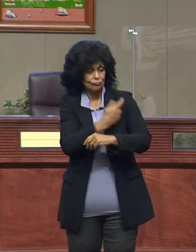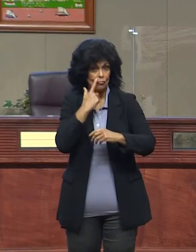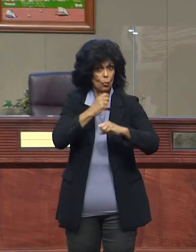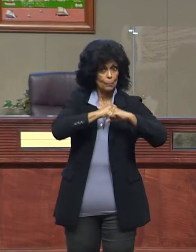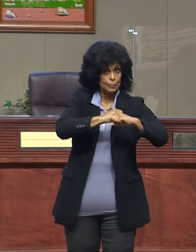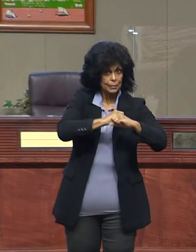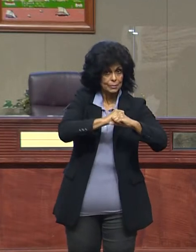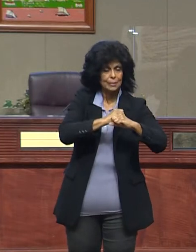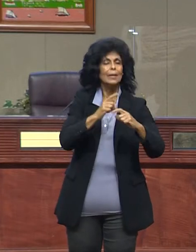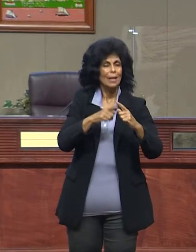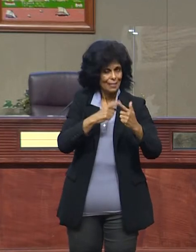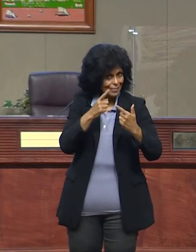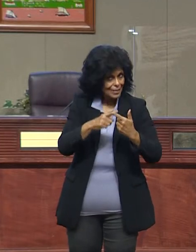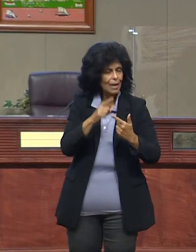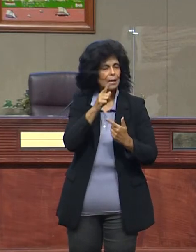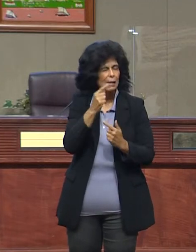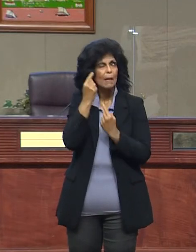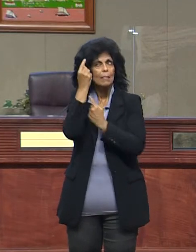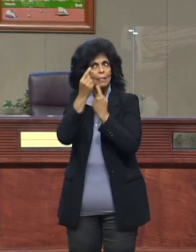move to any significant